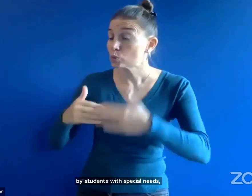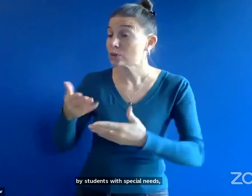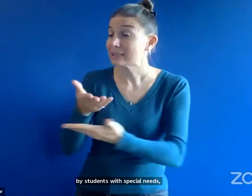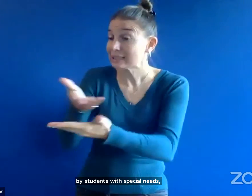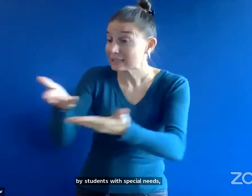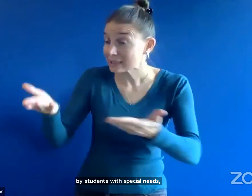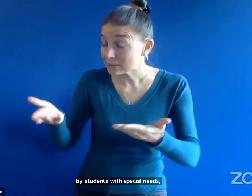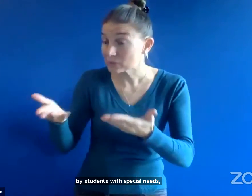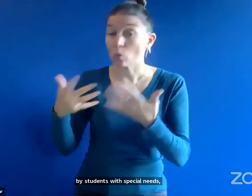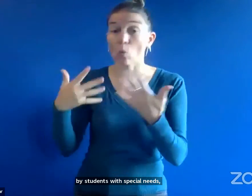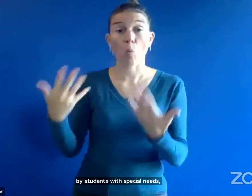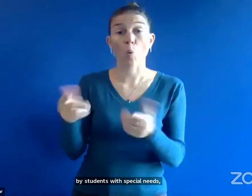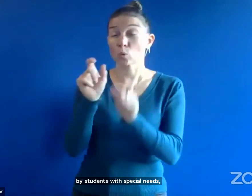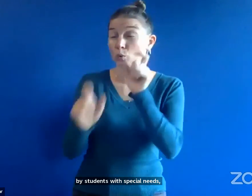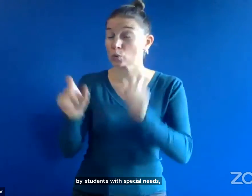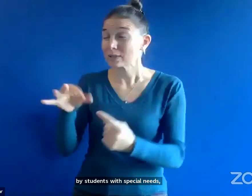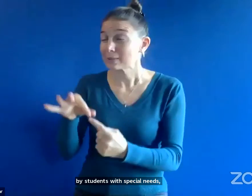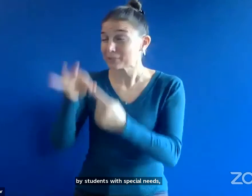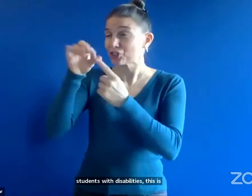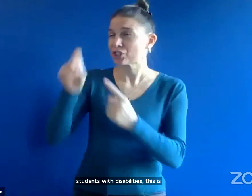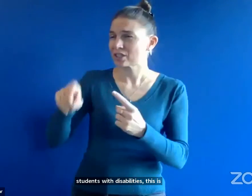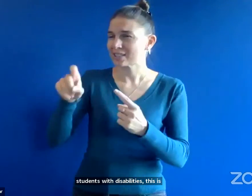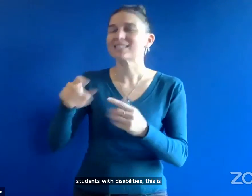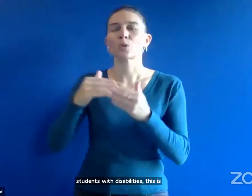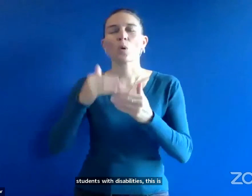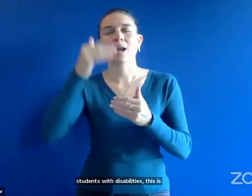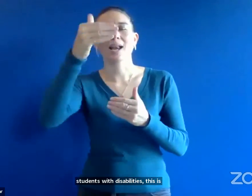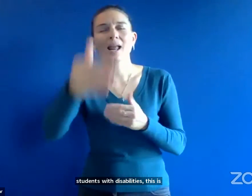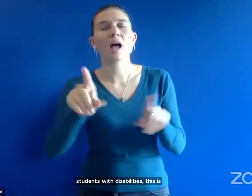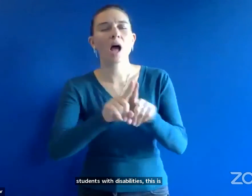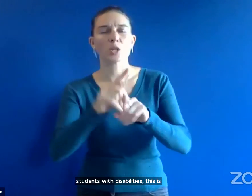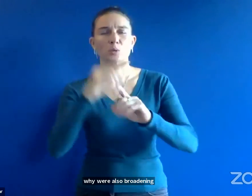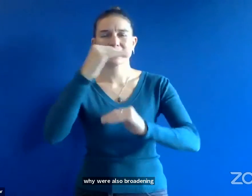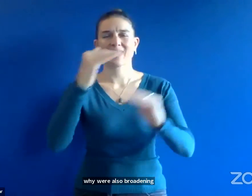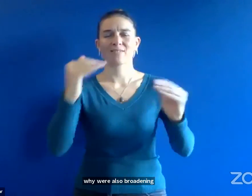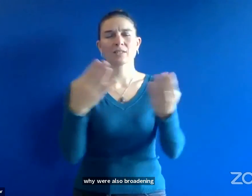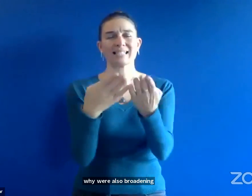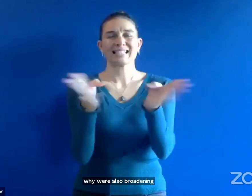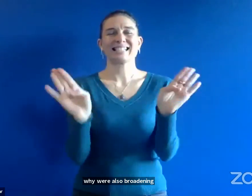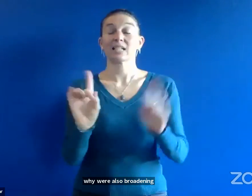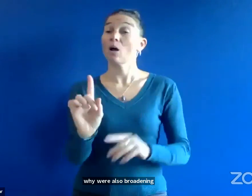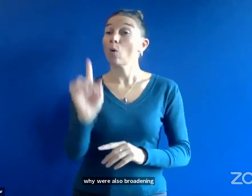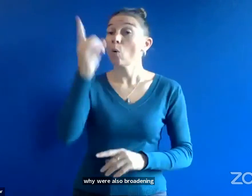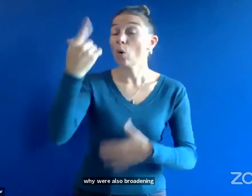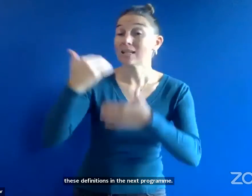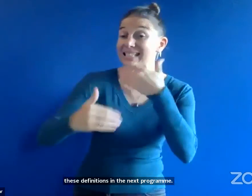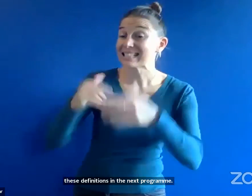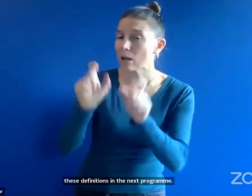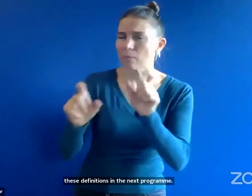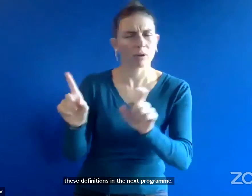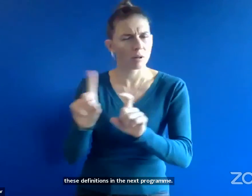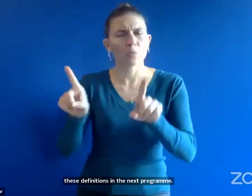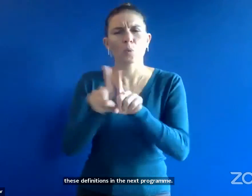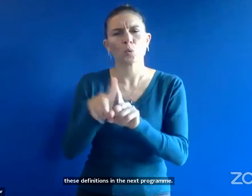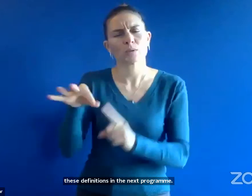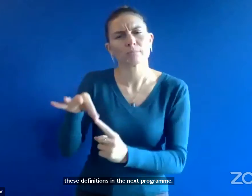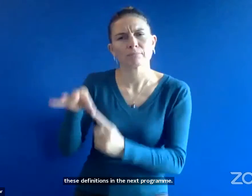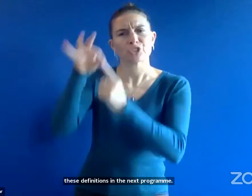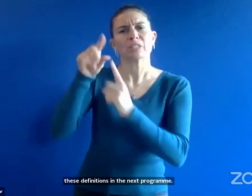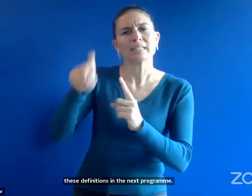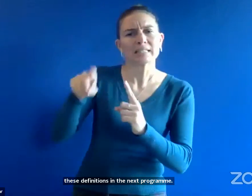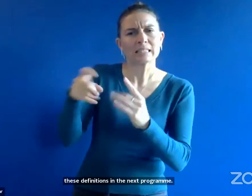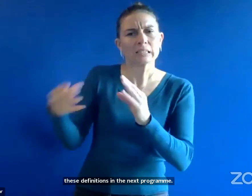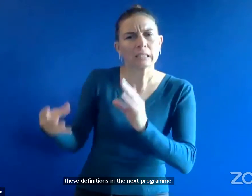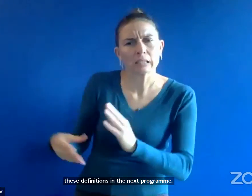this definition in the next program. And then we are also going to include in this inclusion and